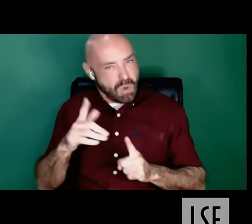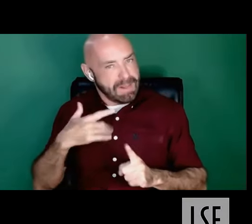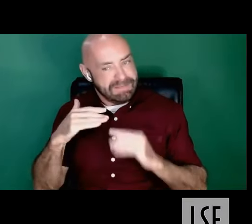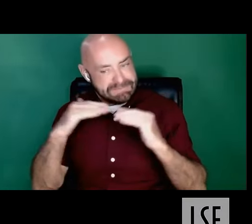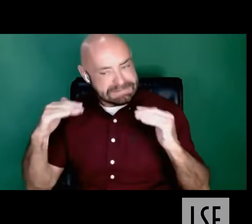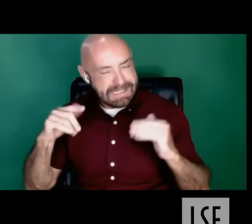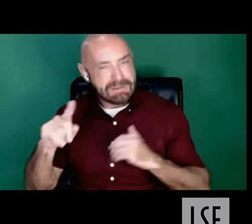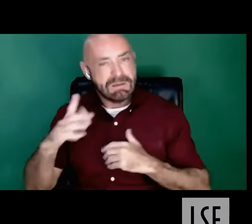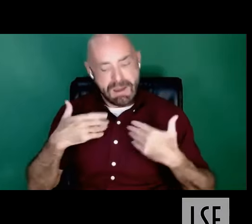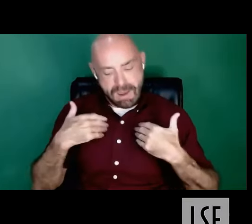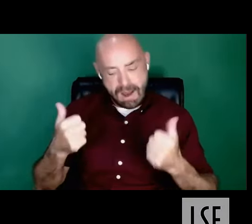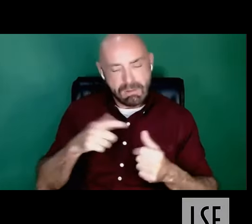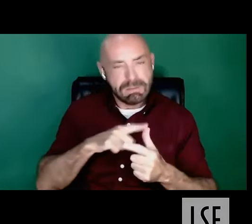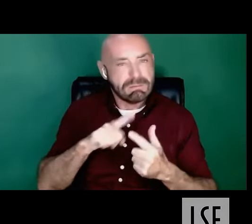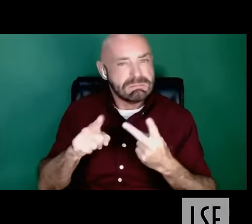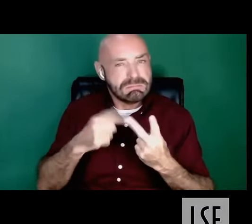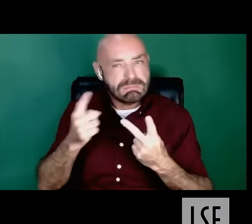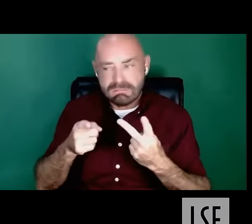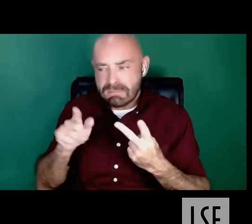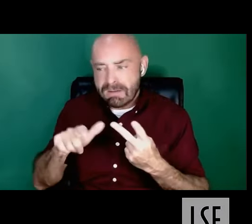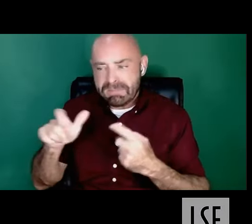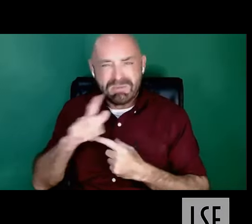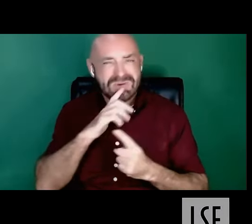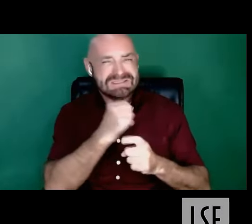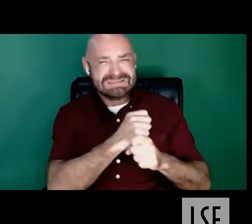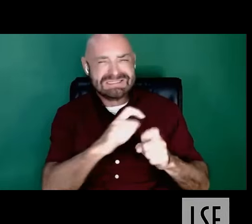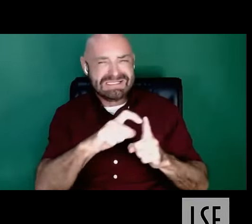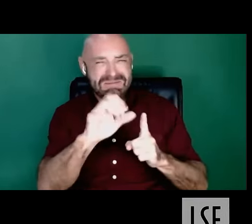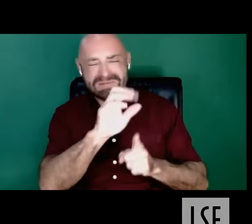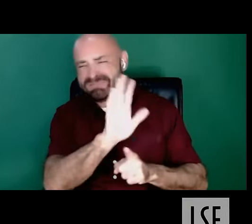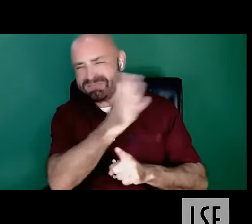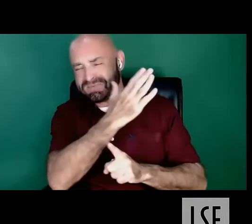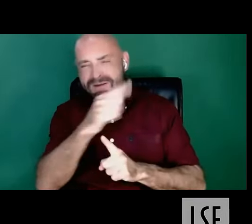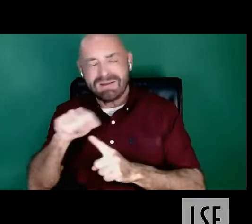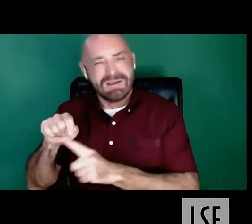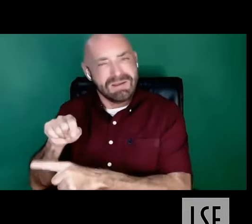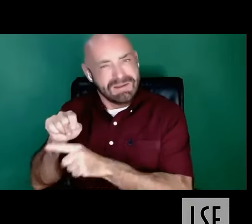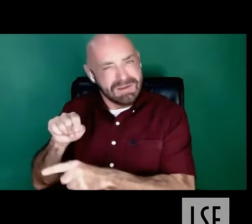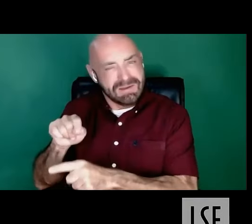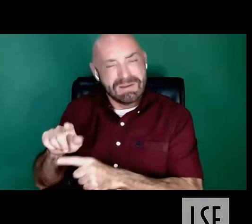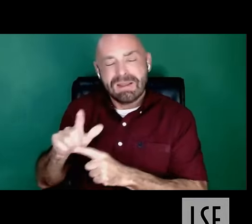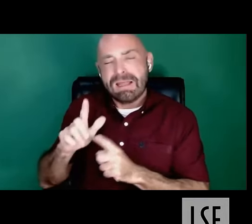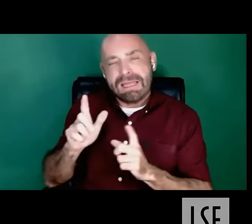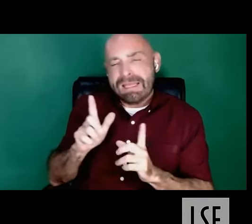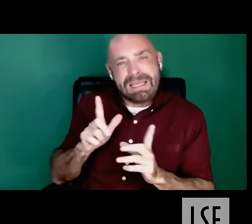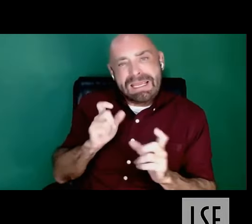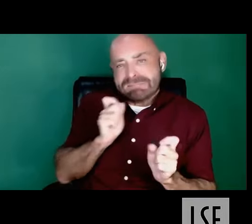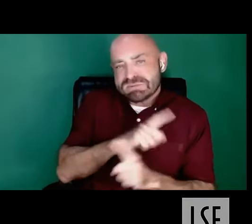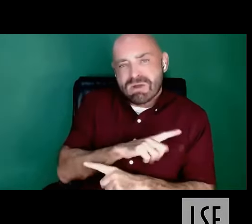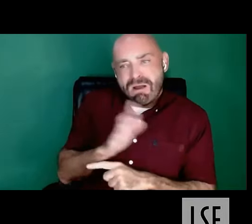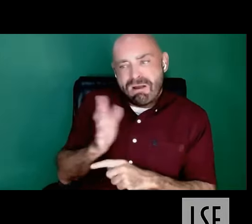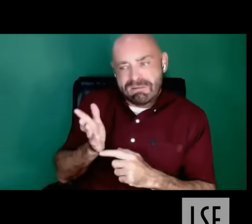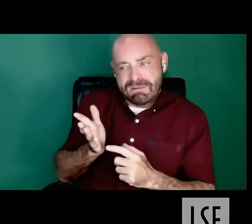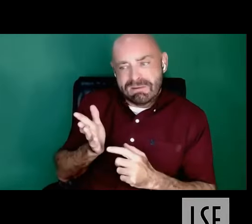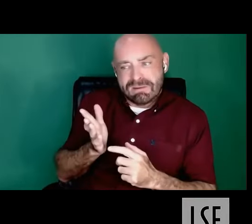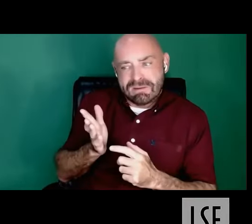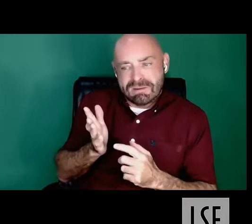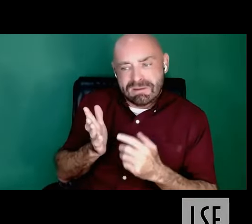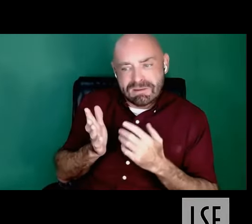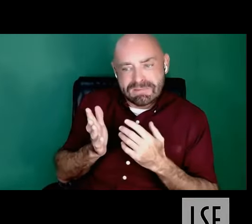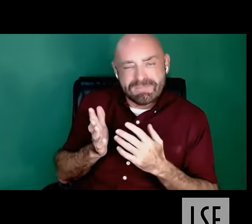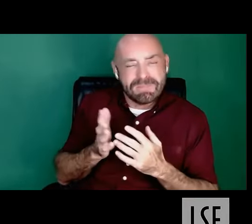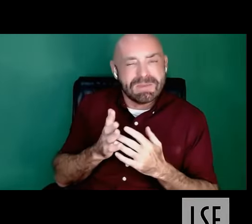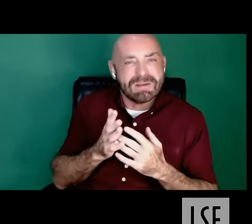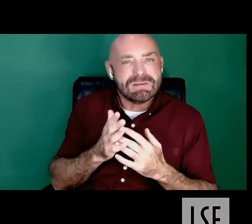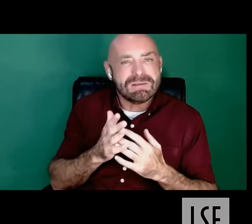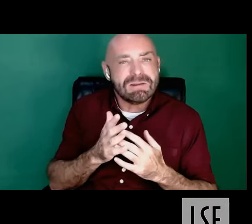It is about other things. That's what people feel success in their lives. And it's bizarre that, you know, you can be a government that maybe achieves growth,